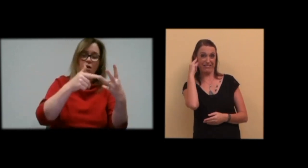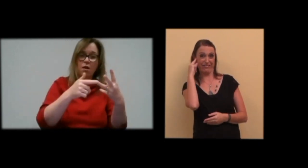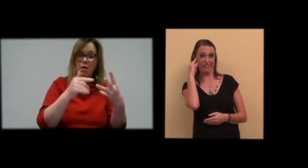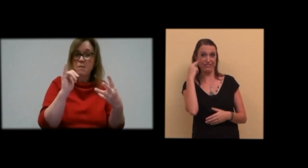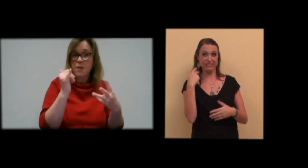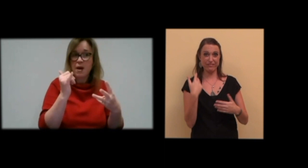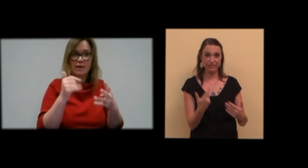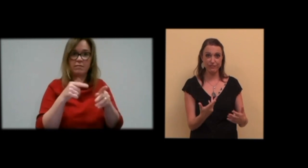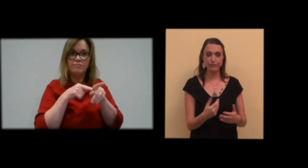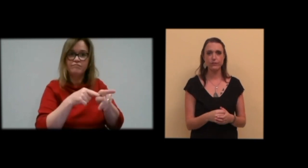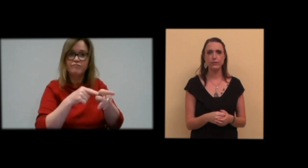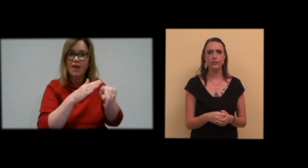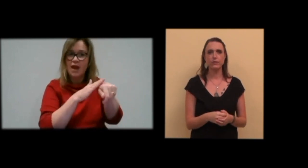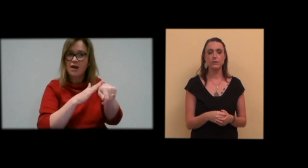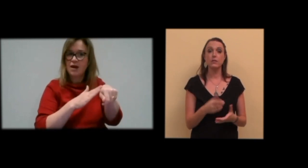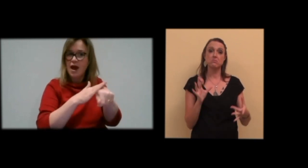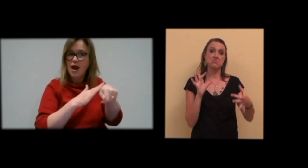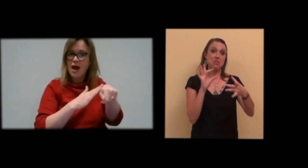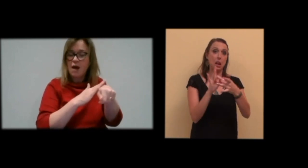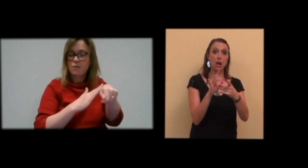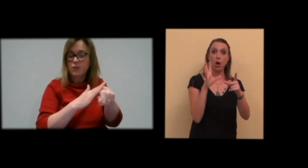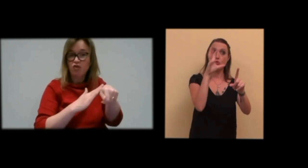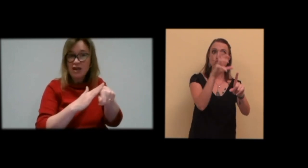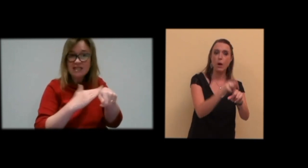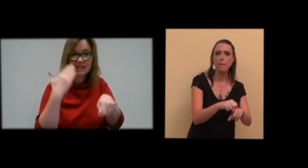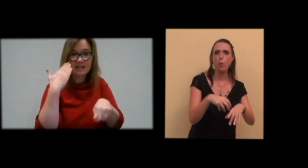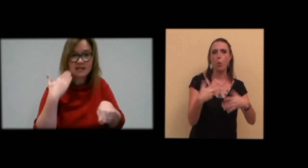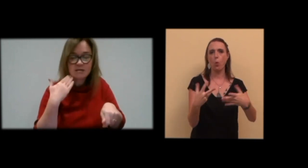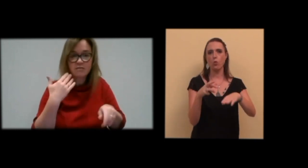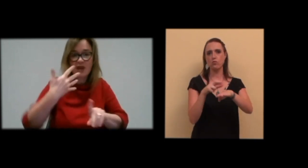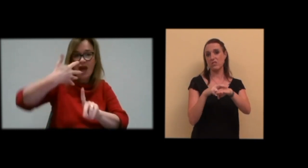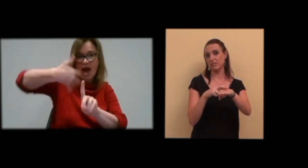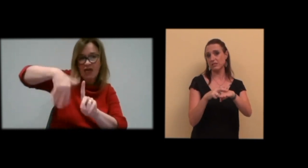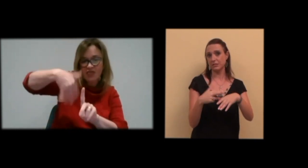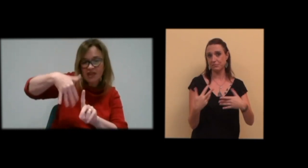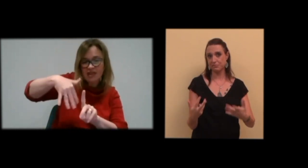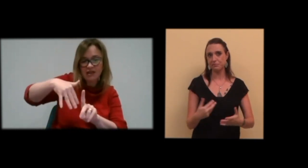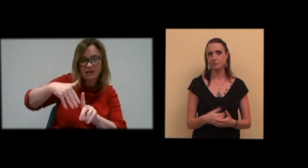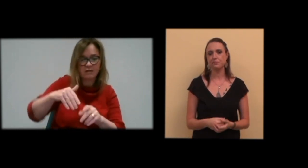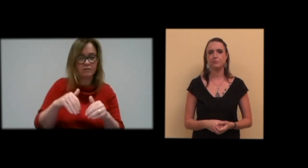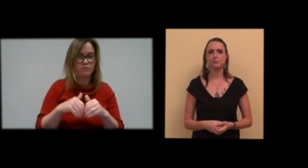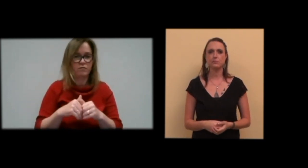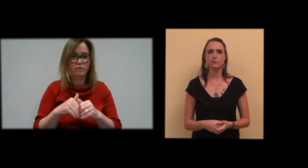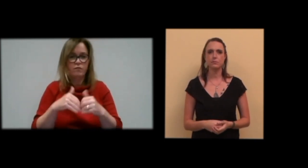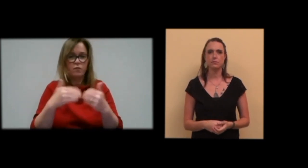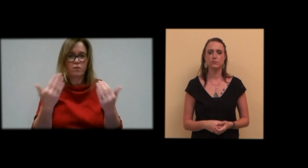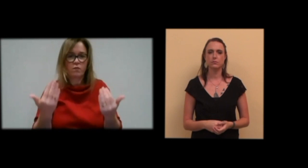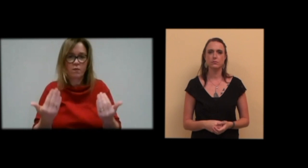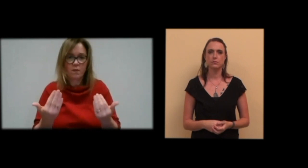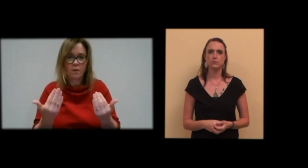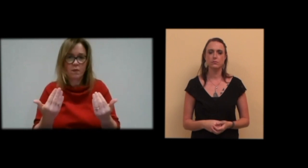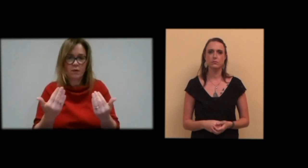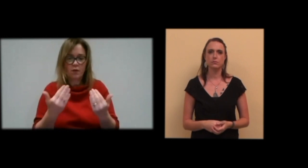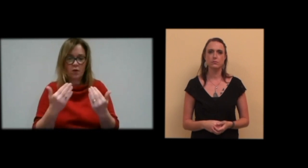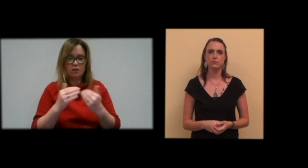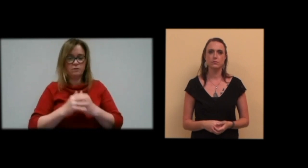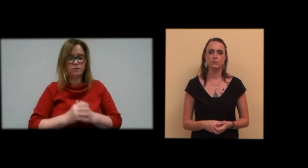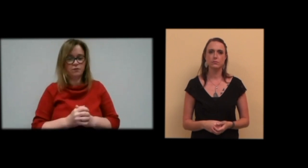It could also be the fact that they're deaf. It could also maybe linked with race or ethnicity.